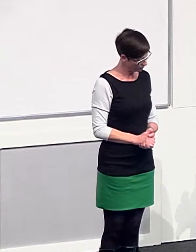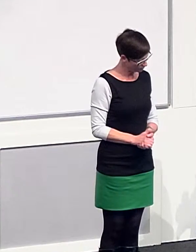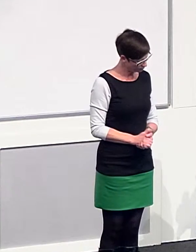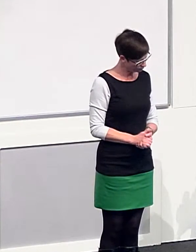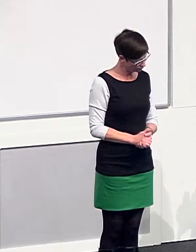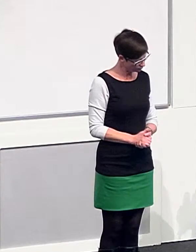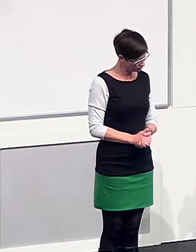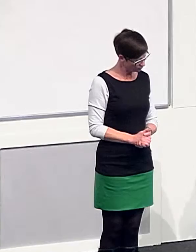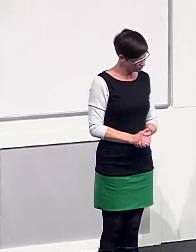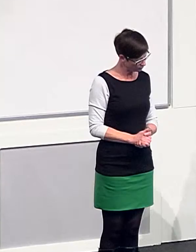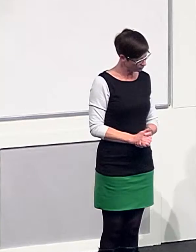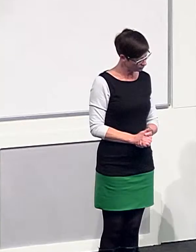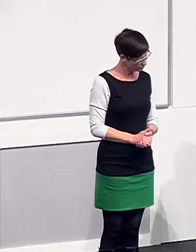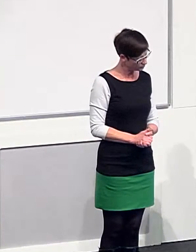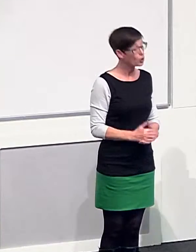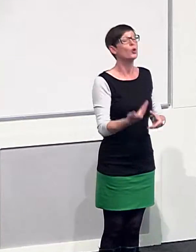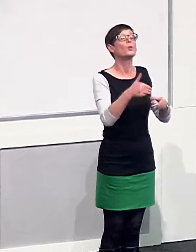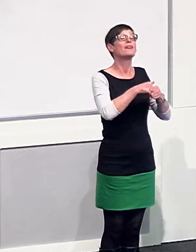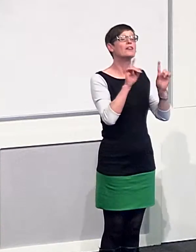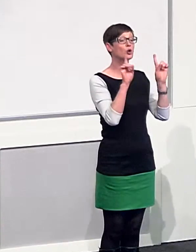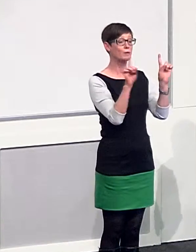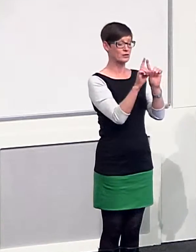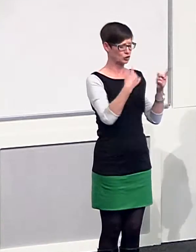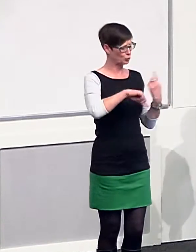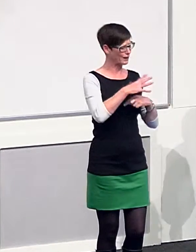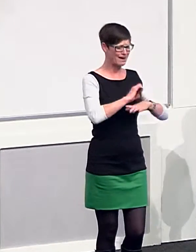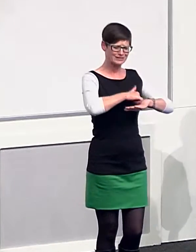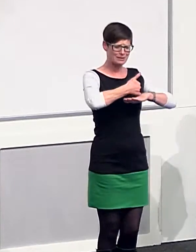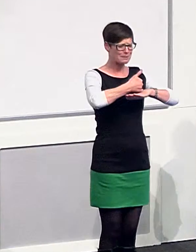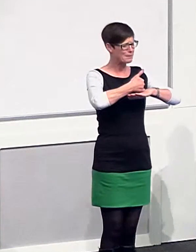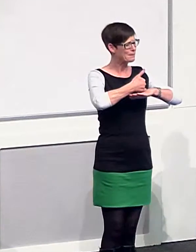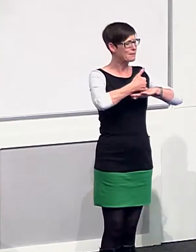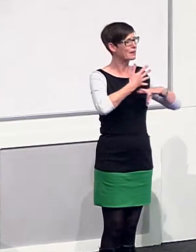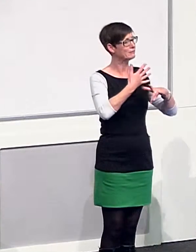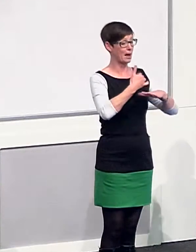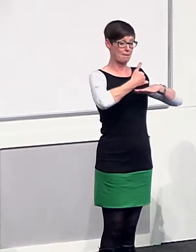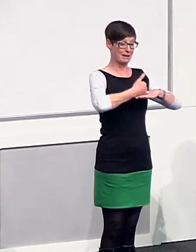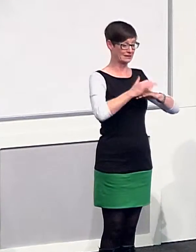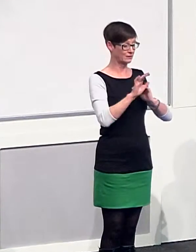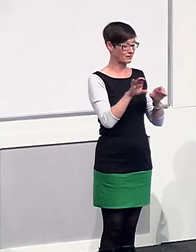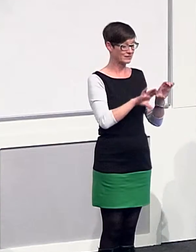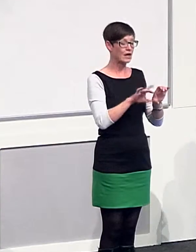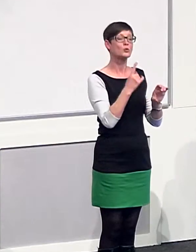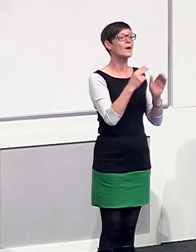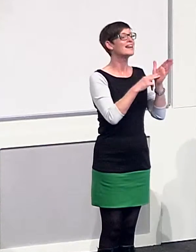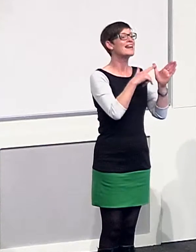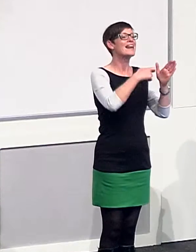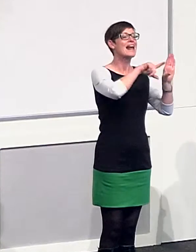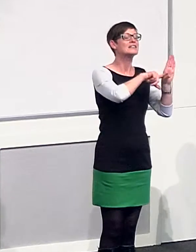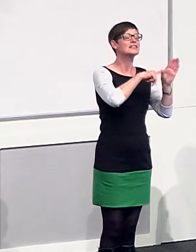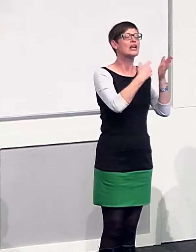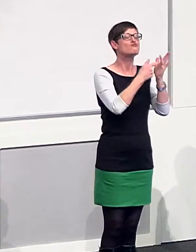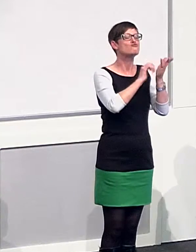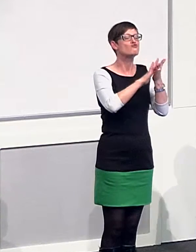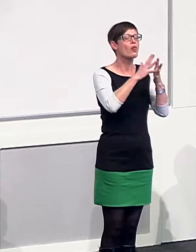Within the university, we have excellent basic science, some of it led by our president, Nancy Rothwell, but also in